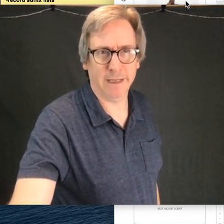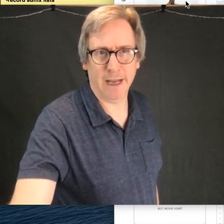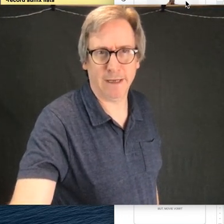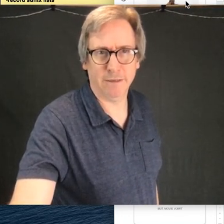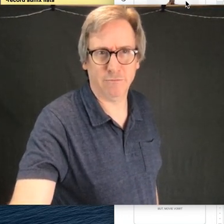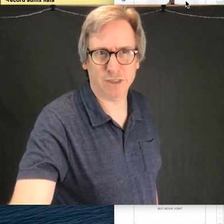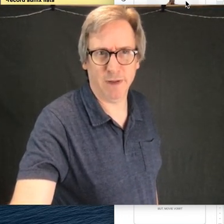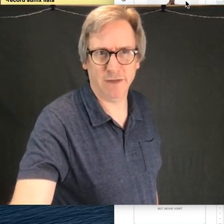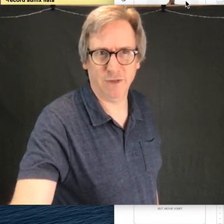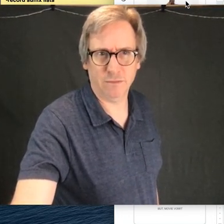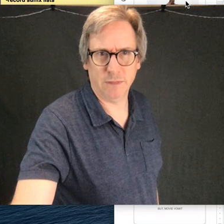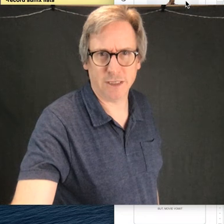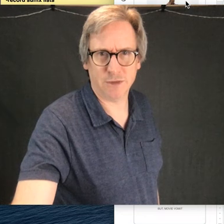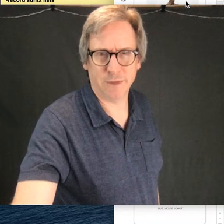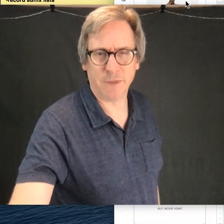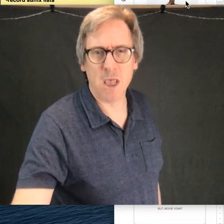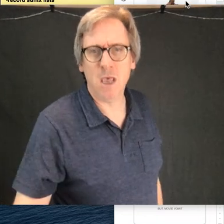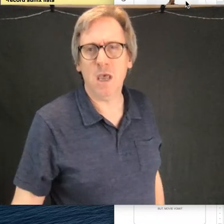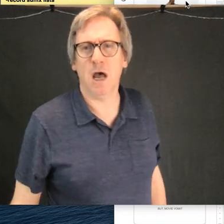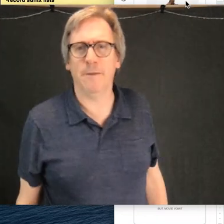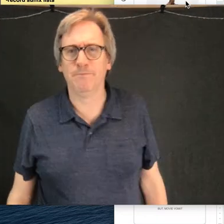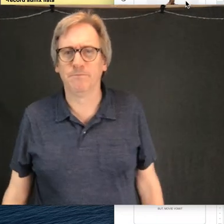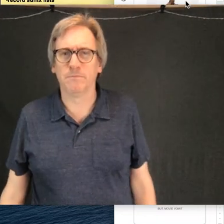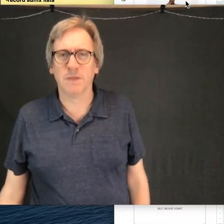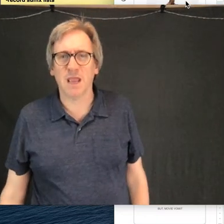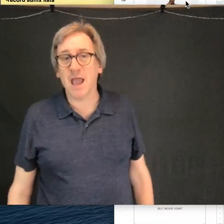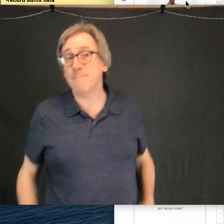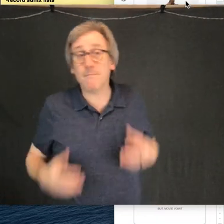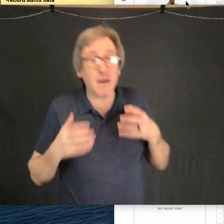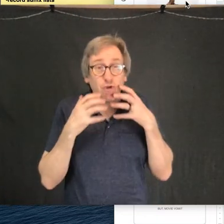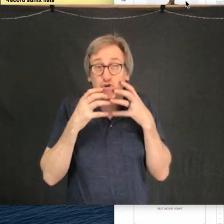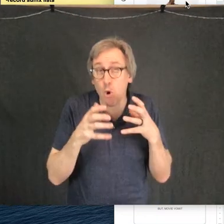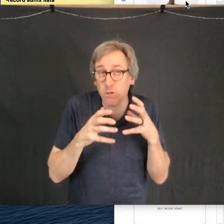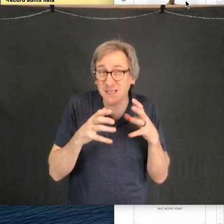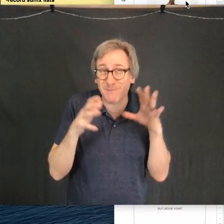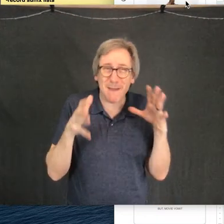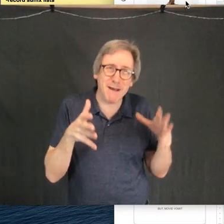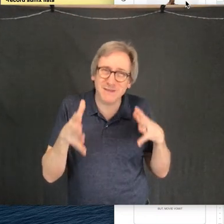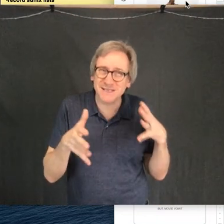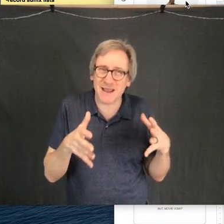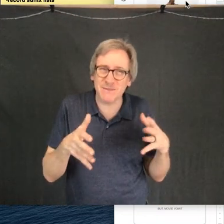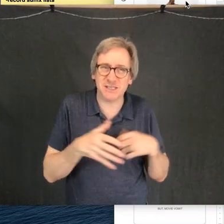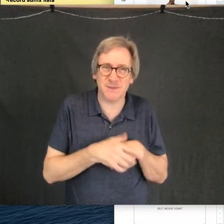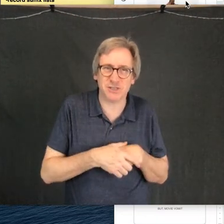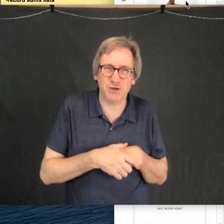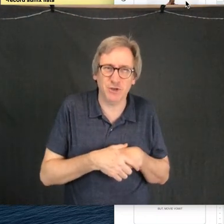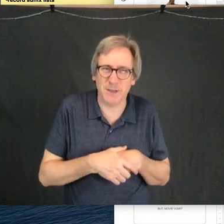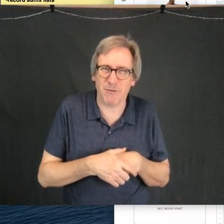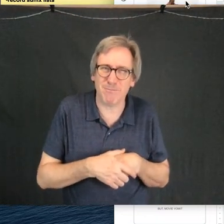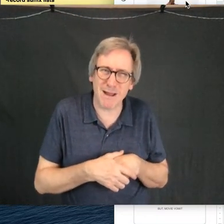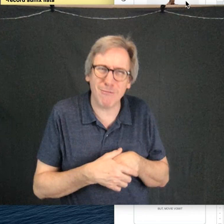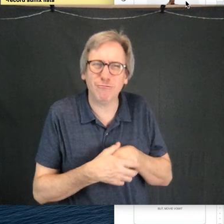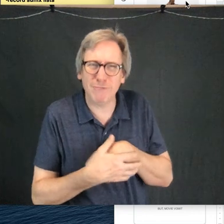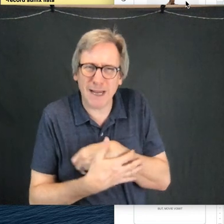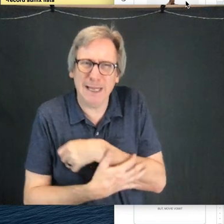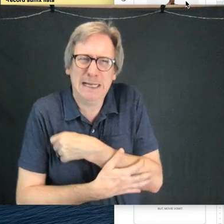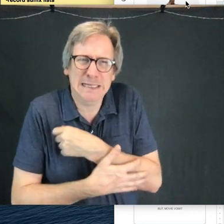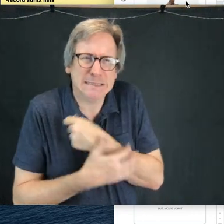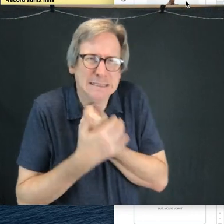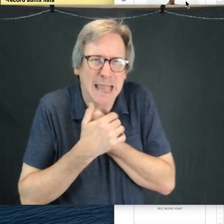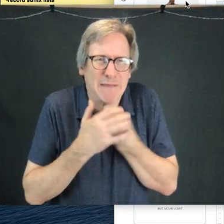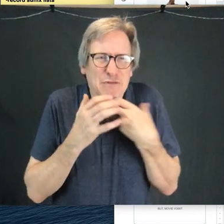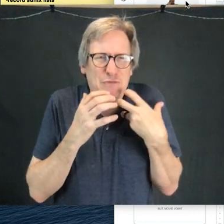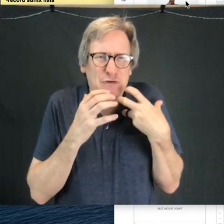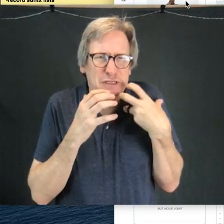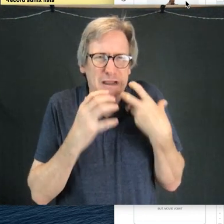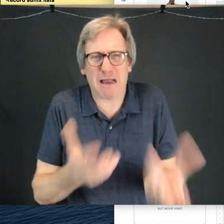Not that I could respond if you answered me. Um, the goal is by about this time in the semester, you'd be about ready